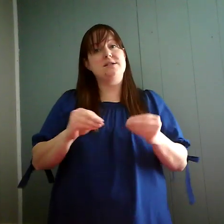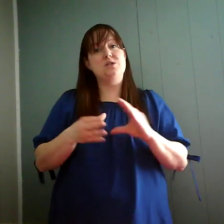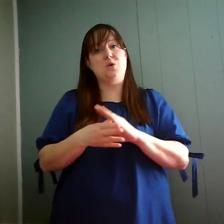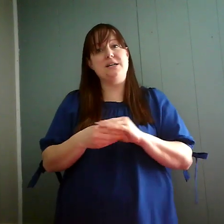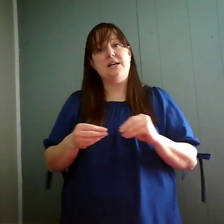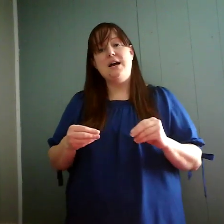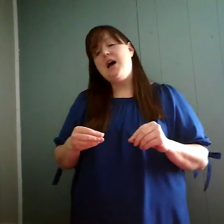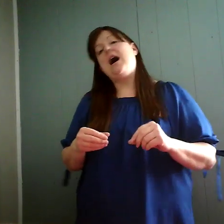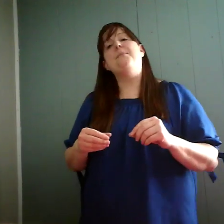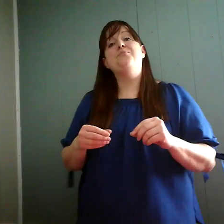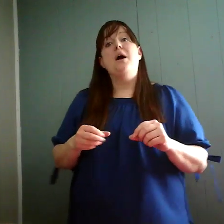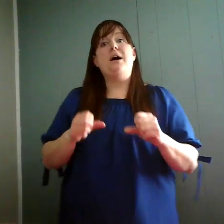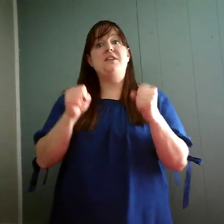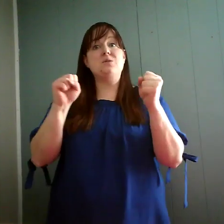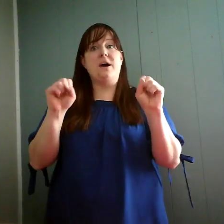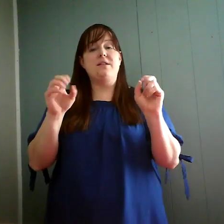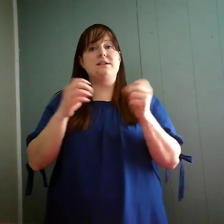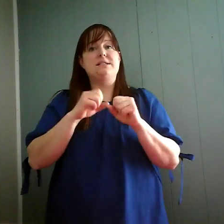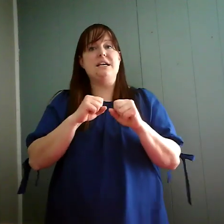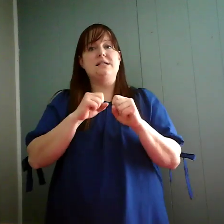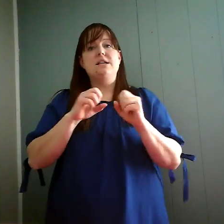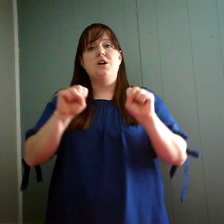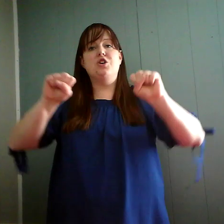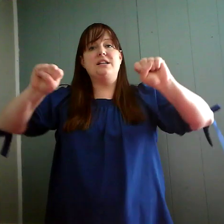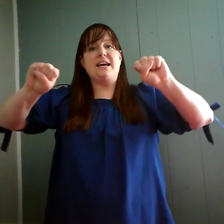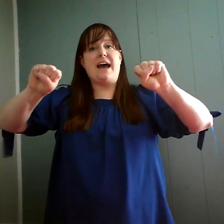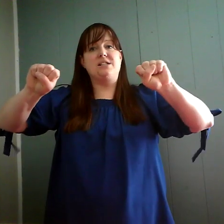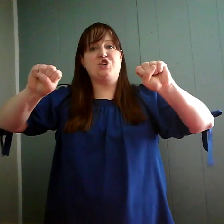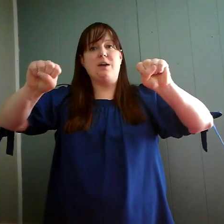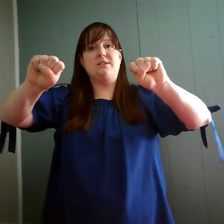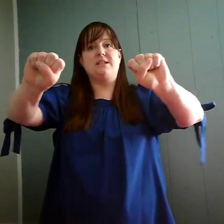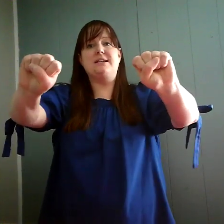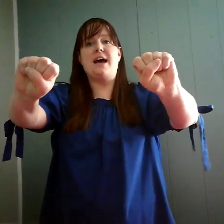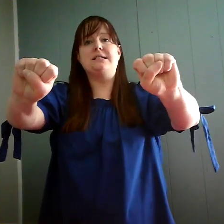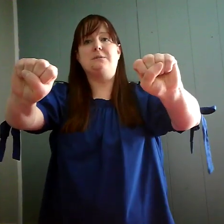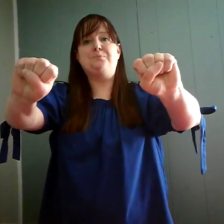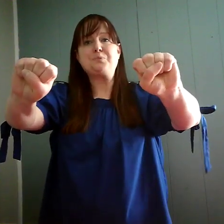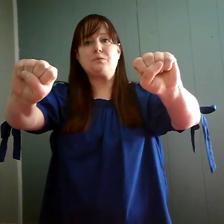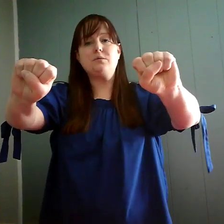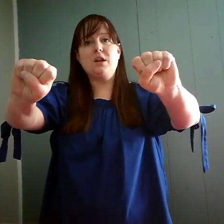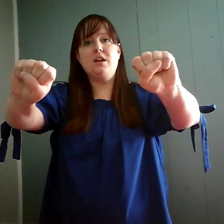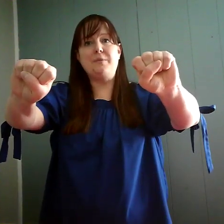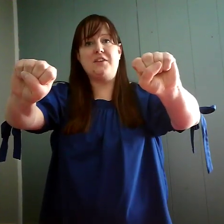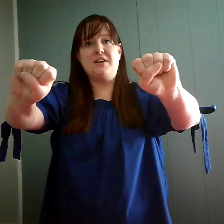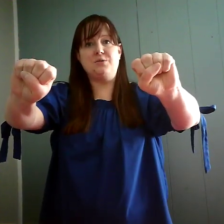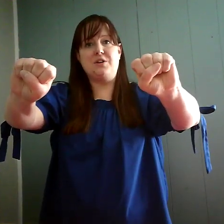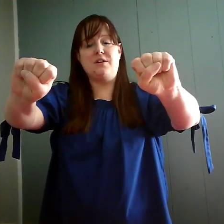sign stories. But this one, the scenes, you're going to take S shapes. This is an S. Here you make a fist with your